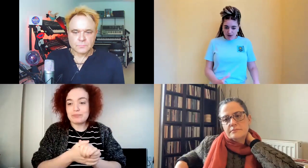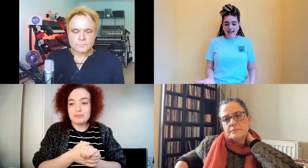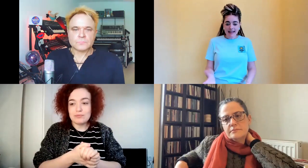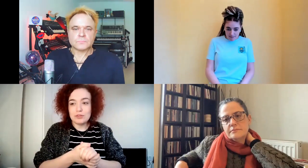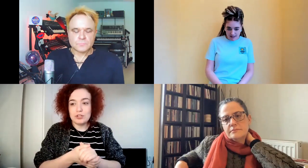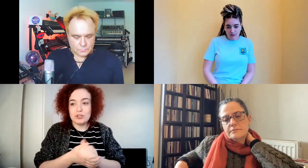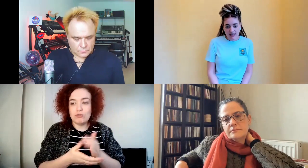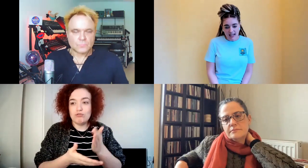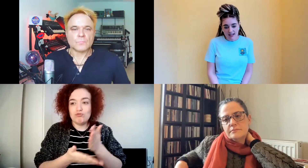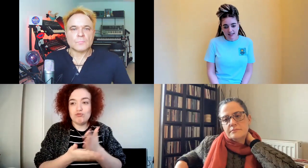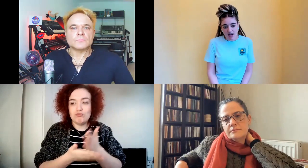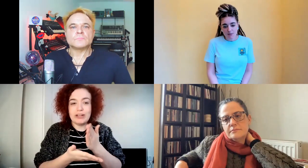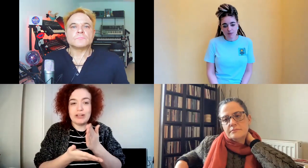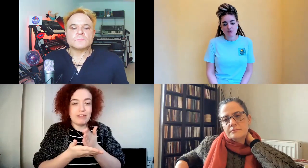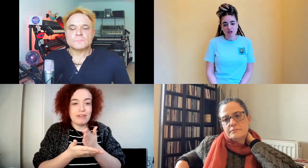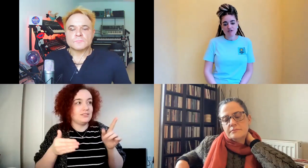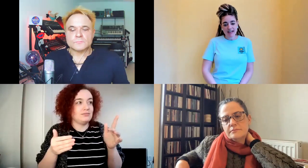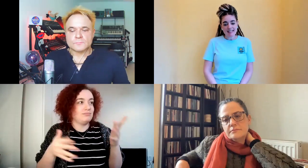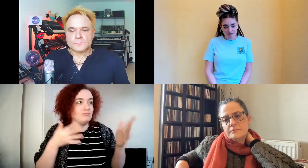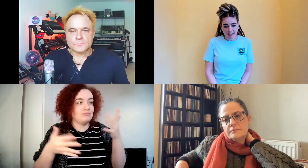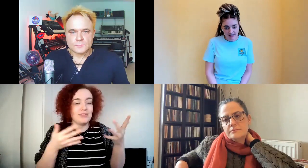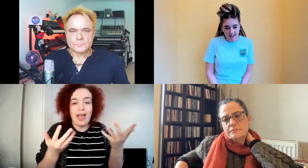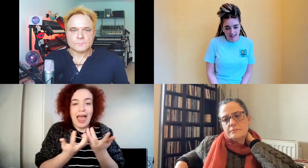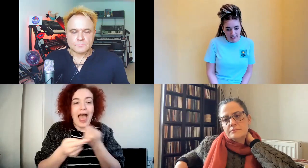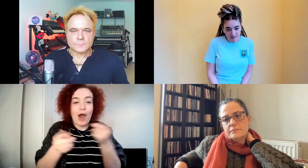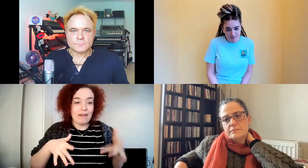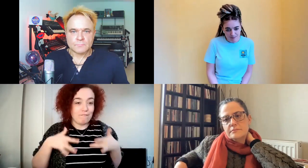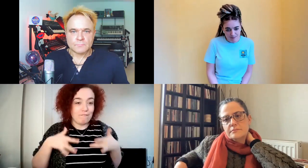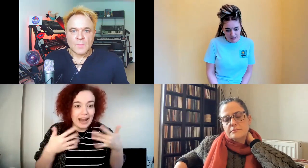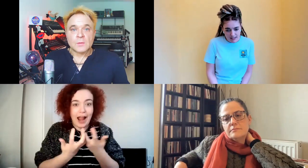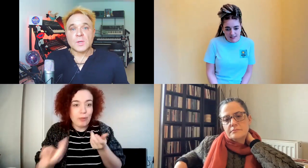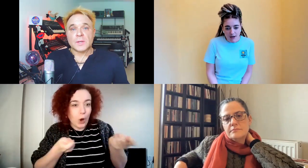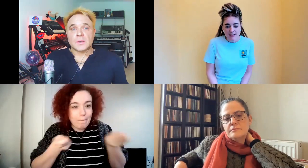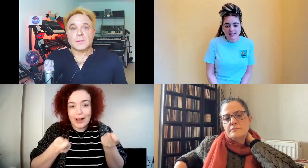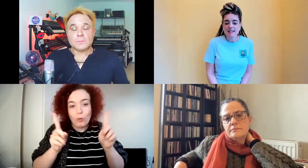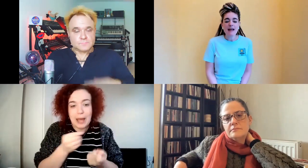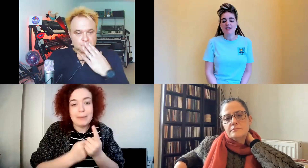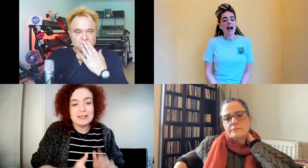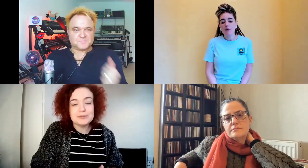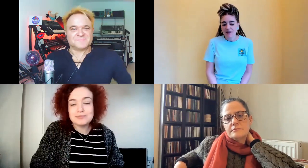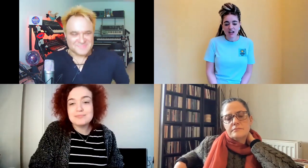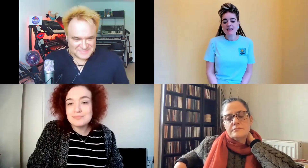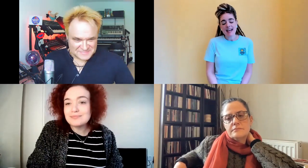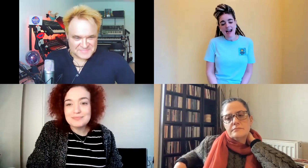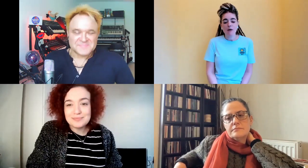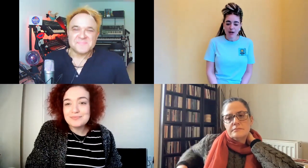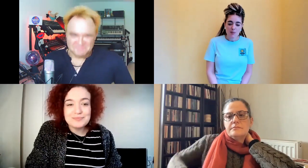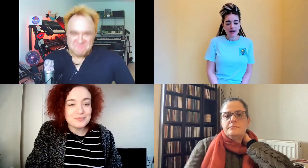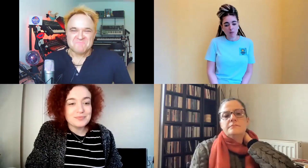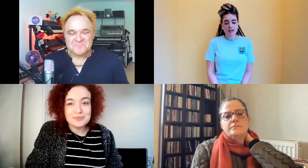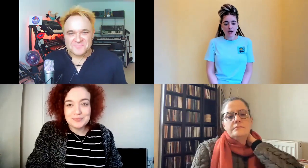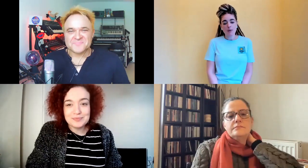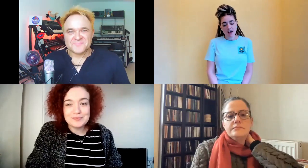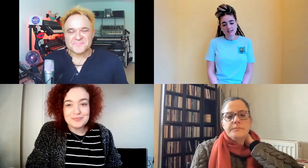have a break, then get back to work again. So structuring it differently, certainly. Well, so it depends on how we're feeling on the day, how we're